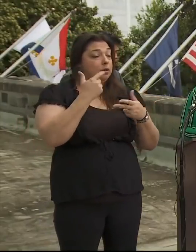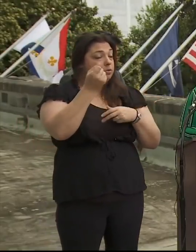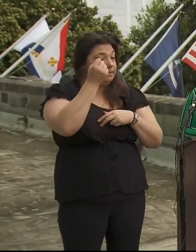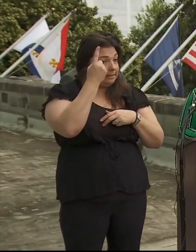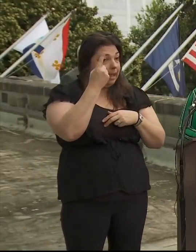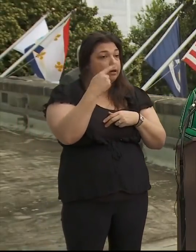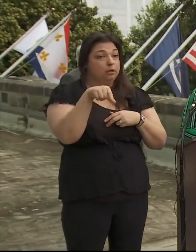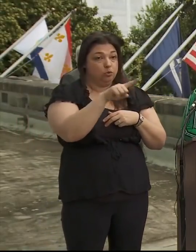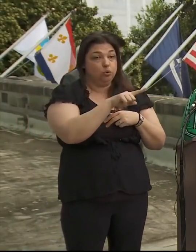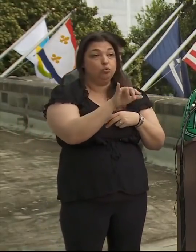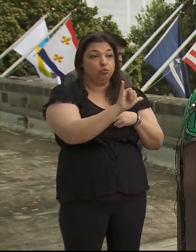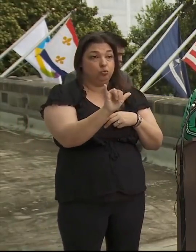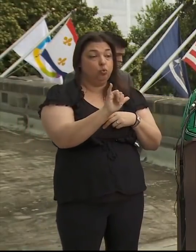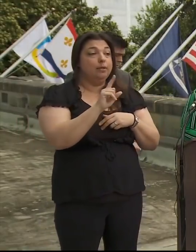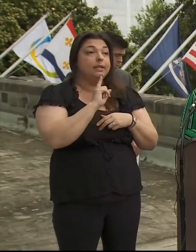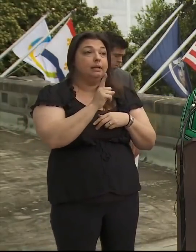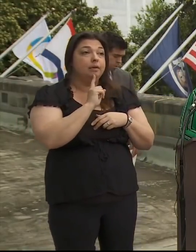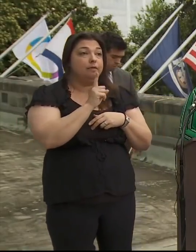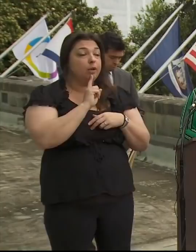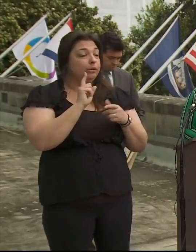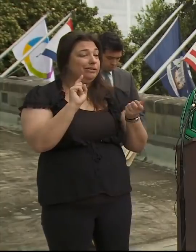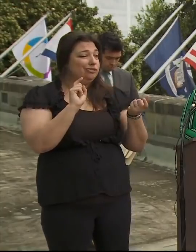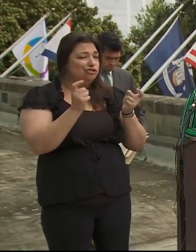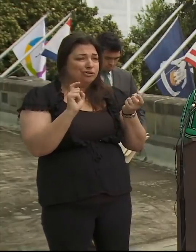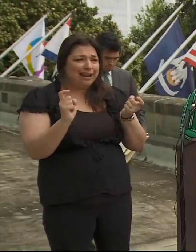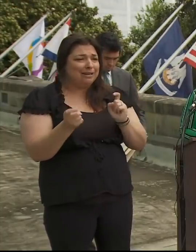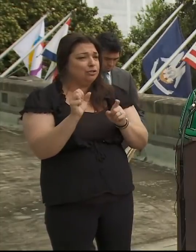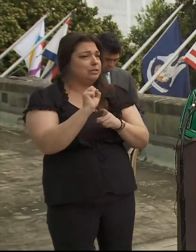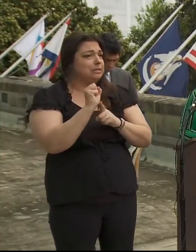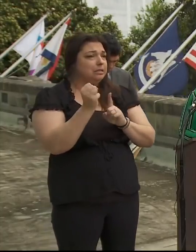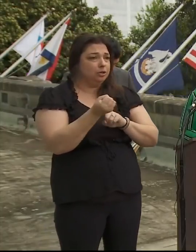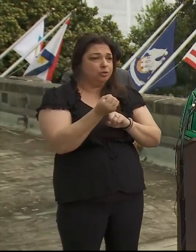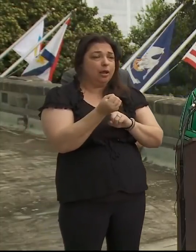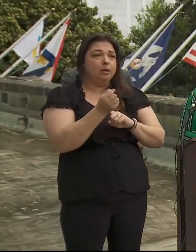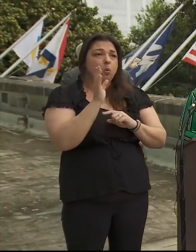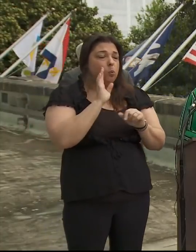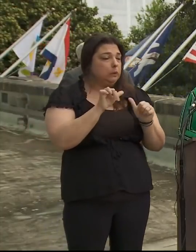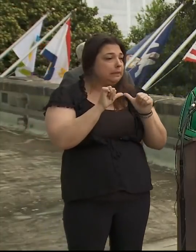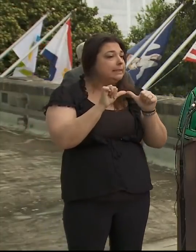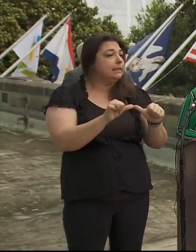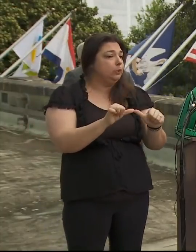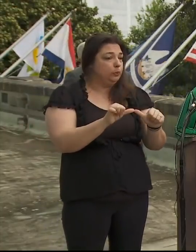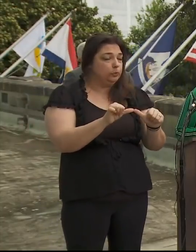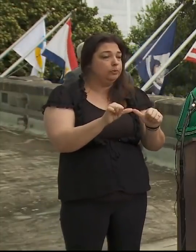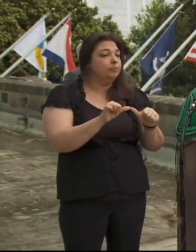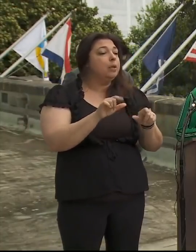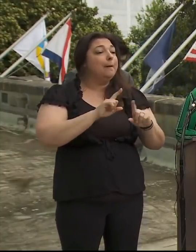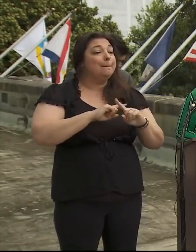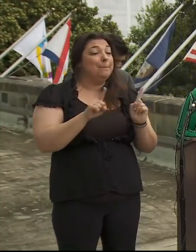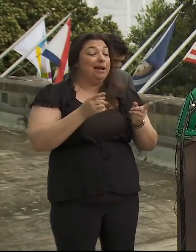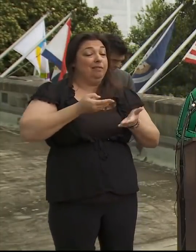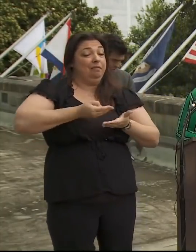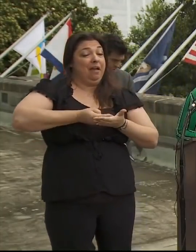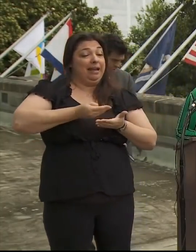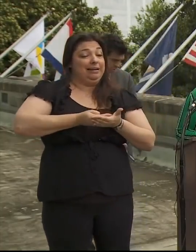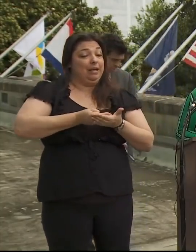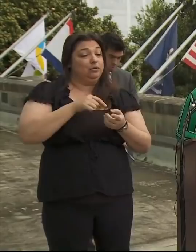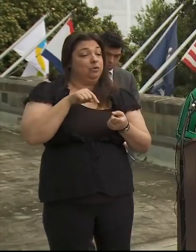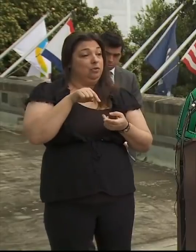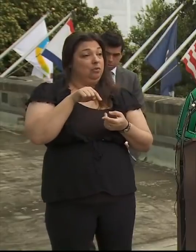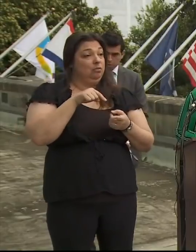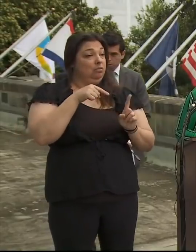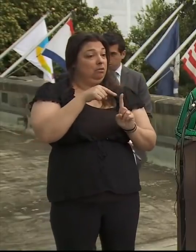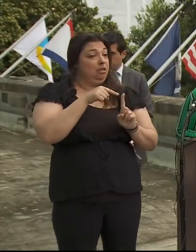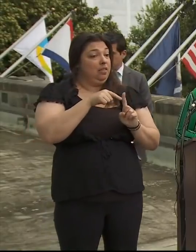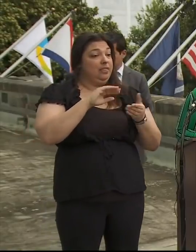and you should as well, that this is a very fluid situation and will continue to be. But the financial footing of this